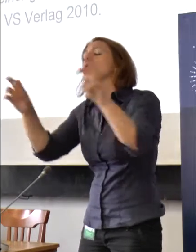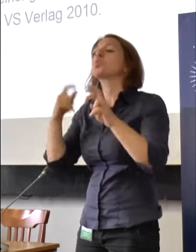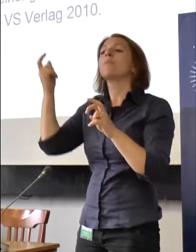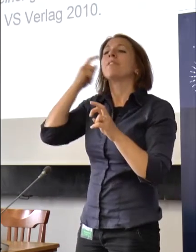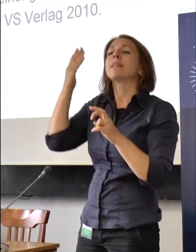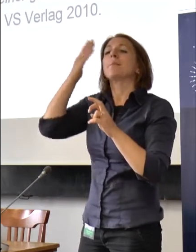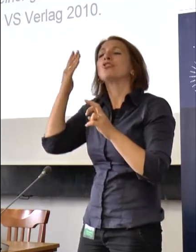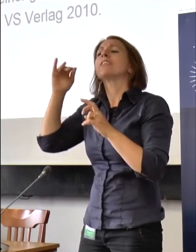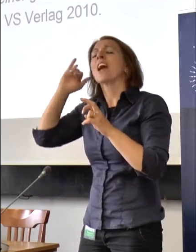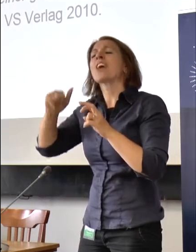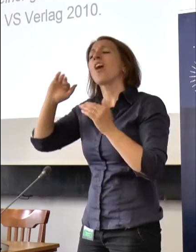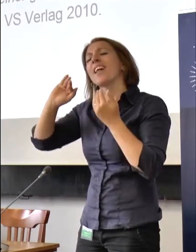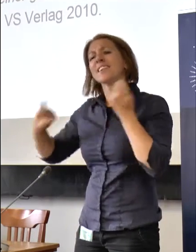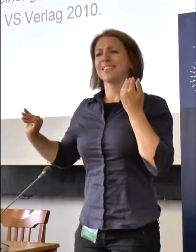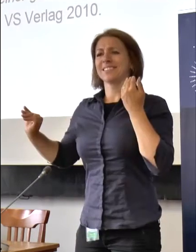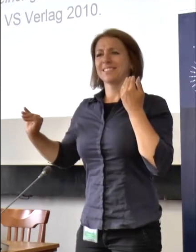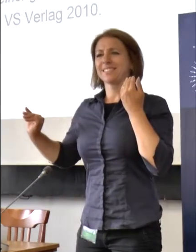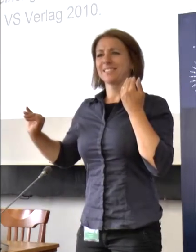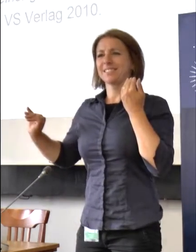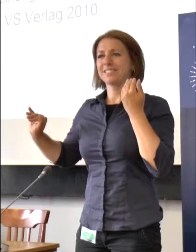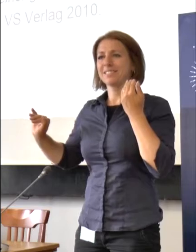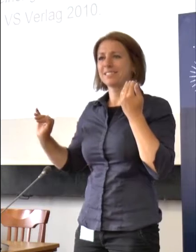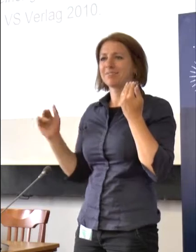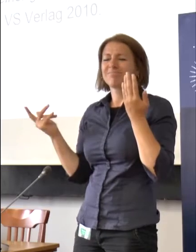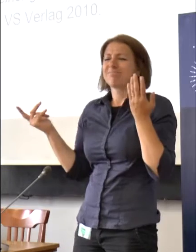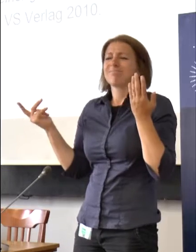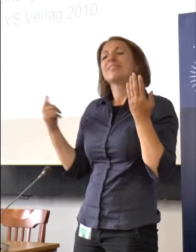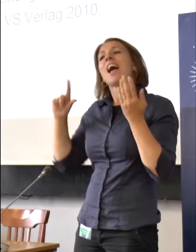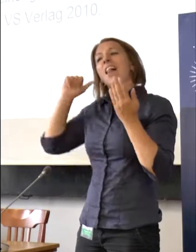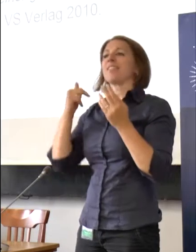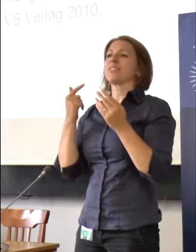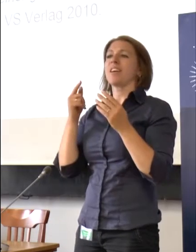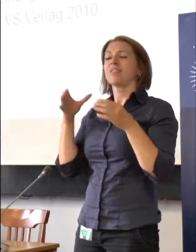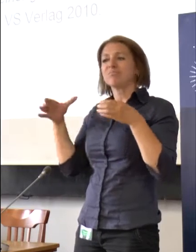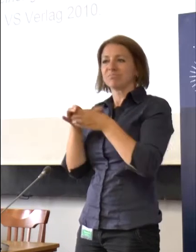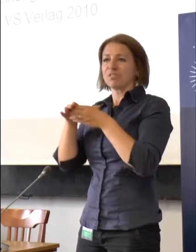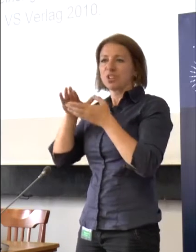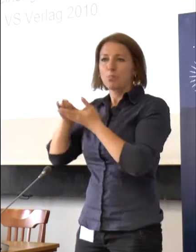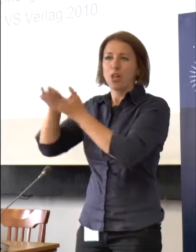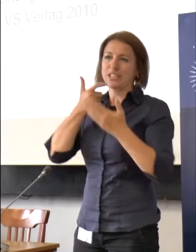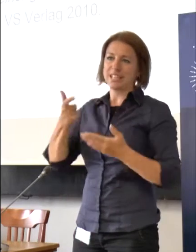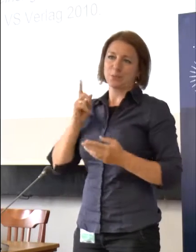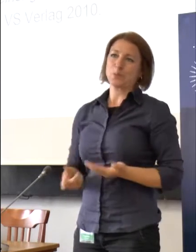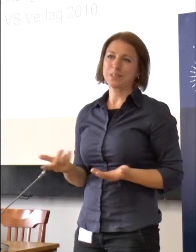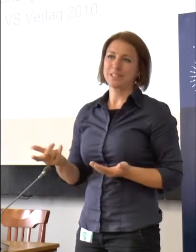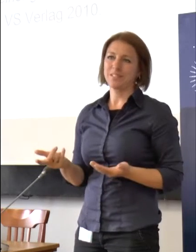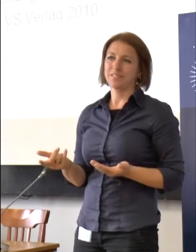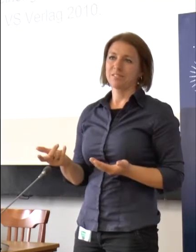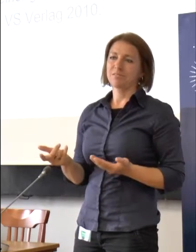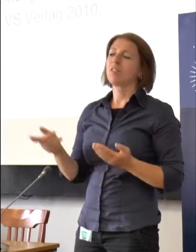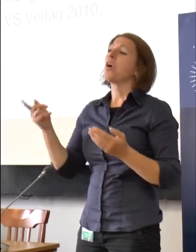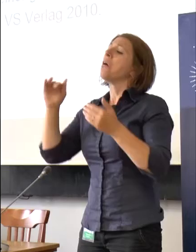languages have nothing to do with culture. They are only means of